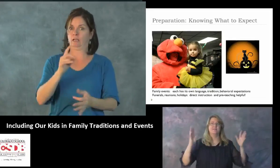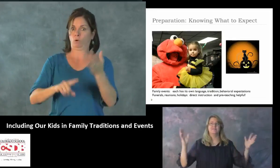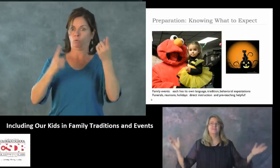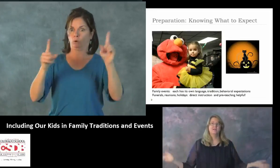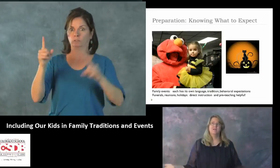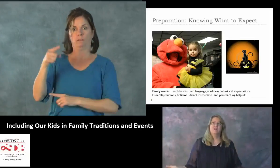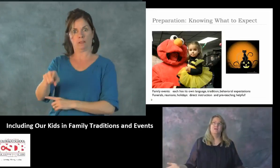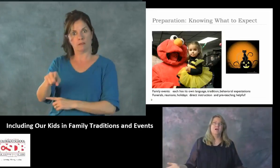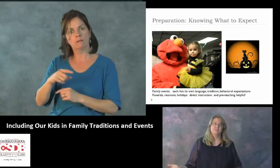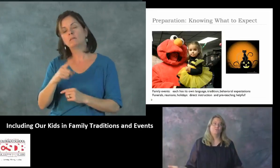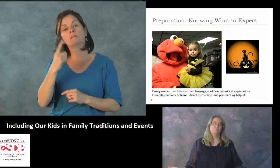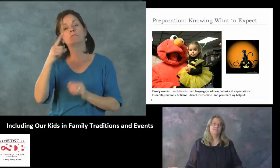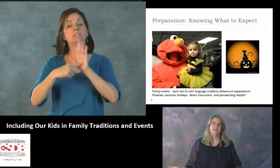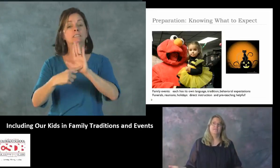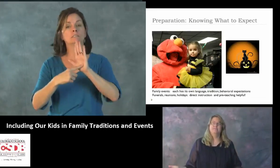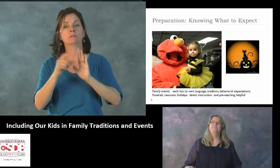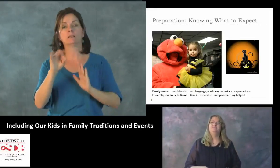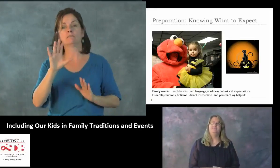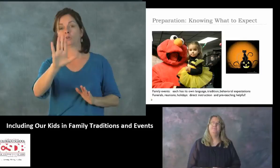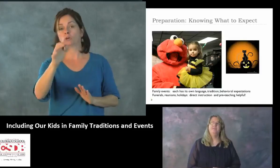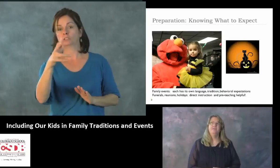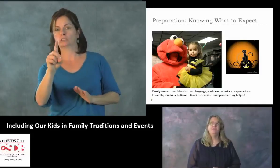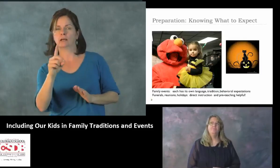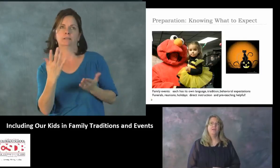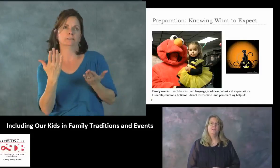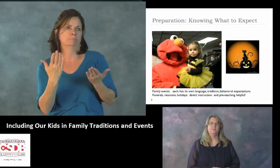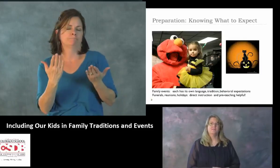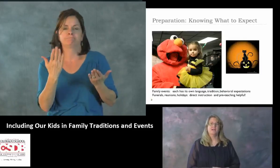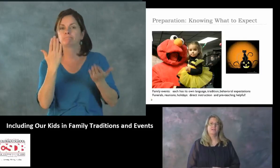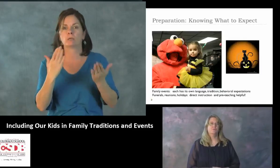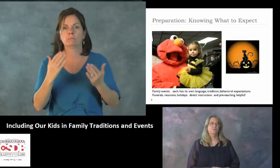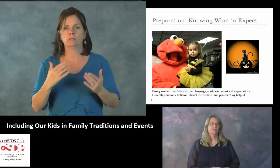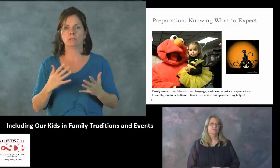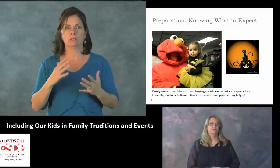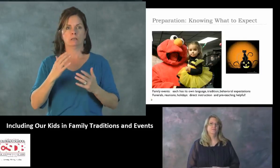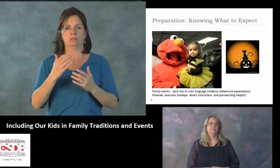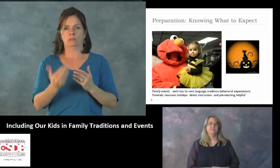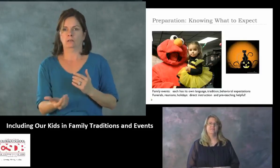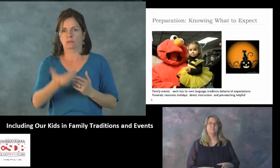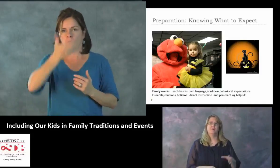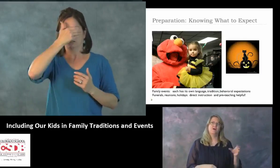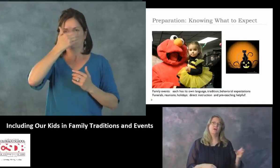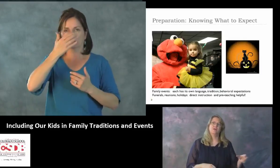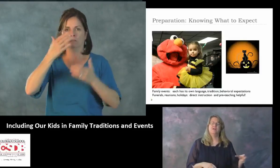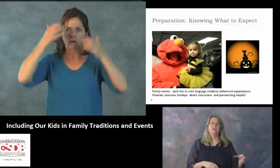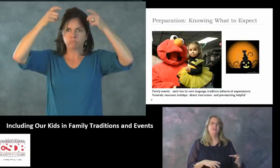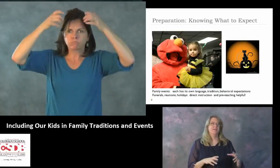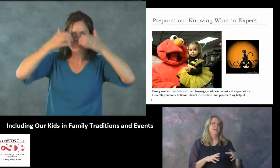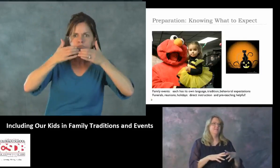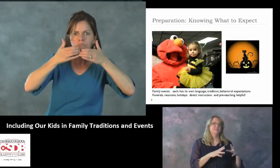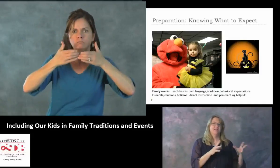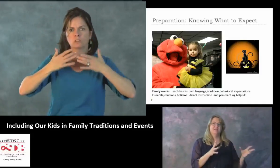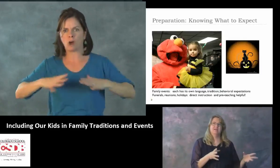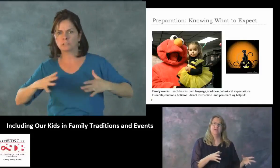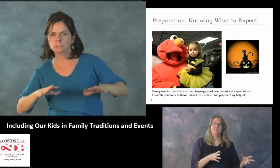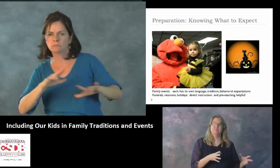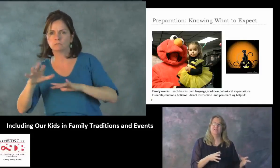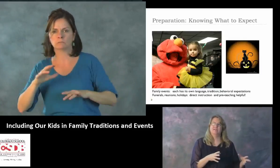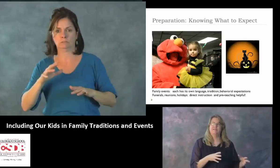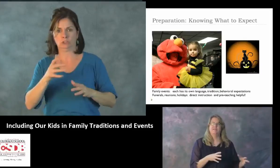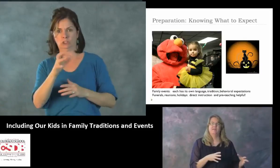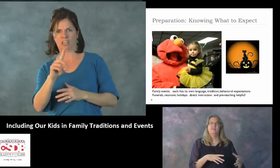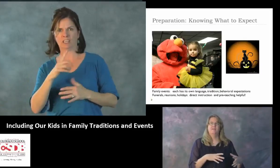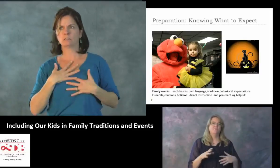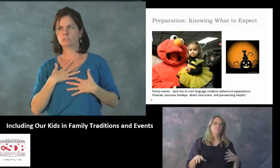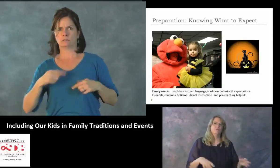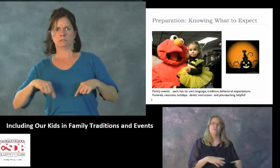all this costume stuff, you might decide you want to visit the park that has the daytime